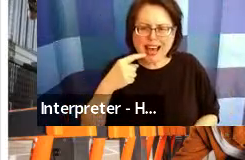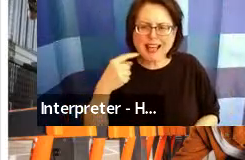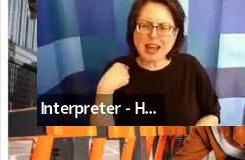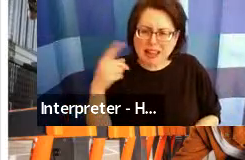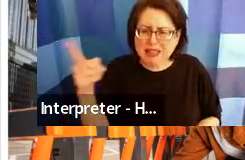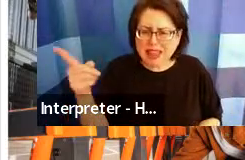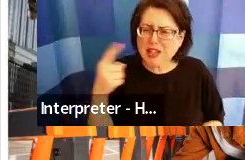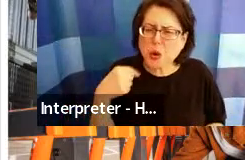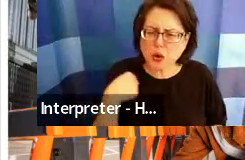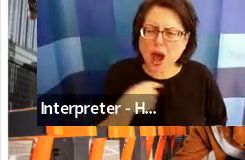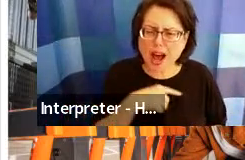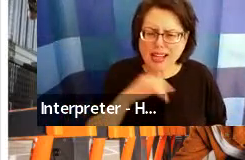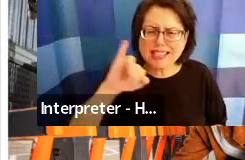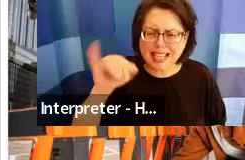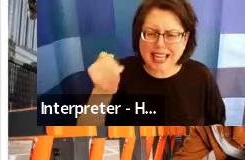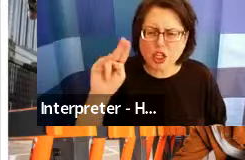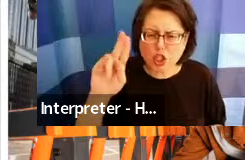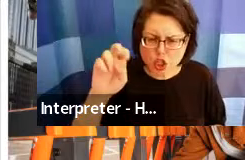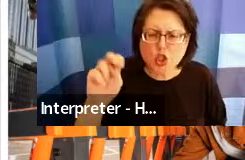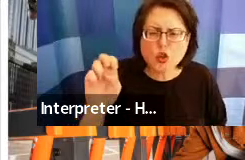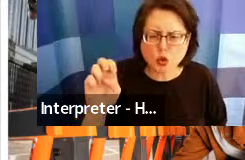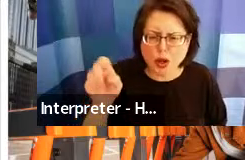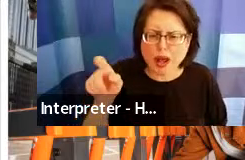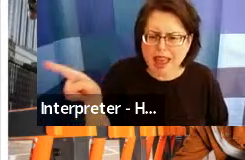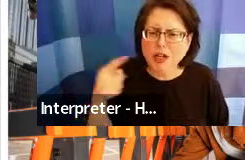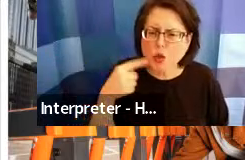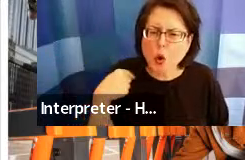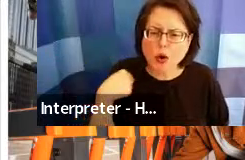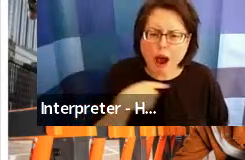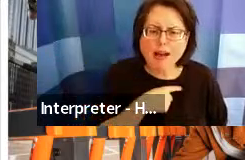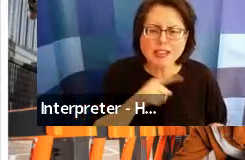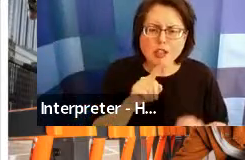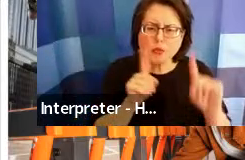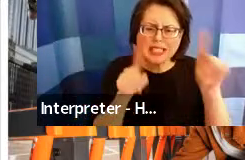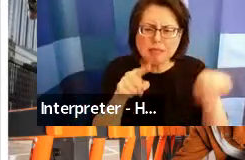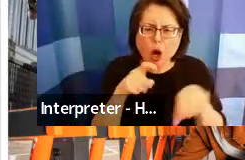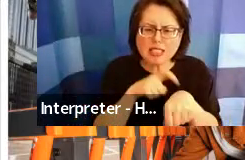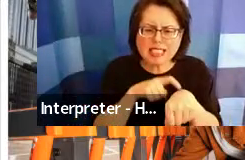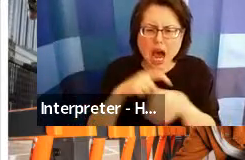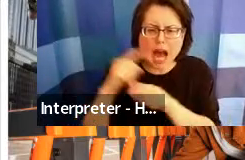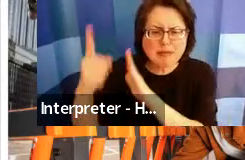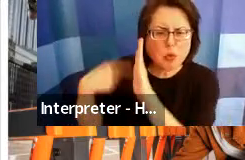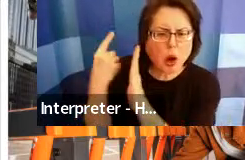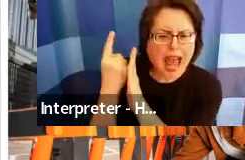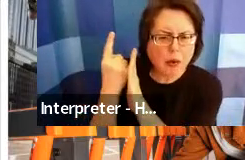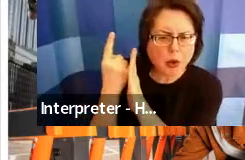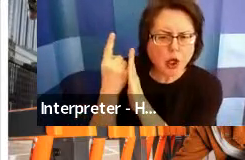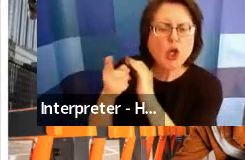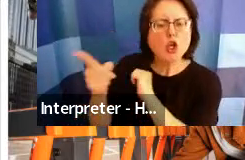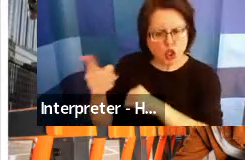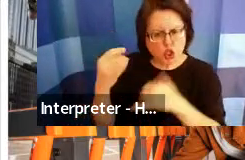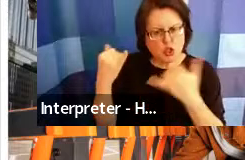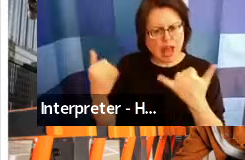June that the response time would be 1 hour